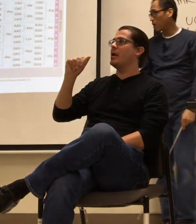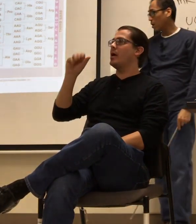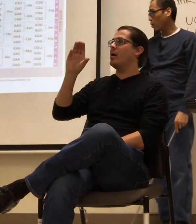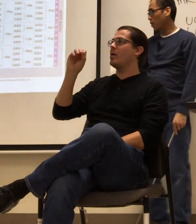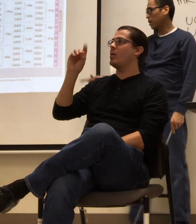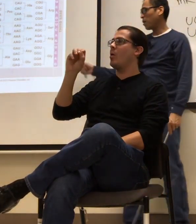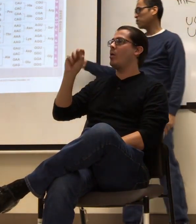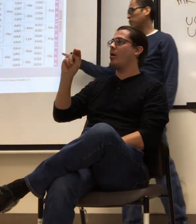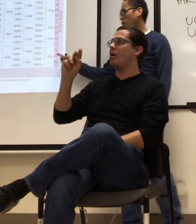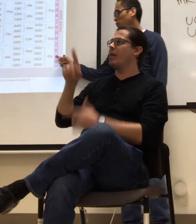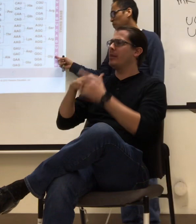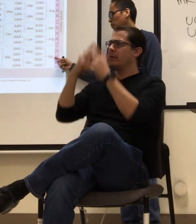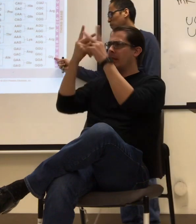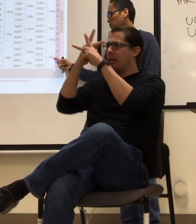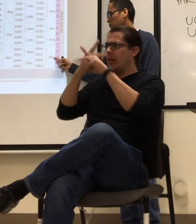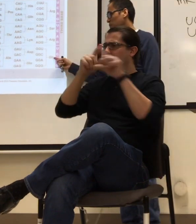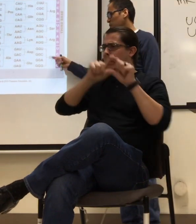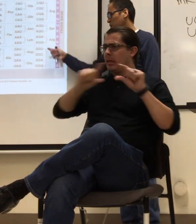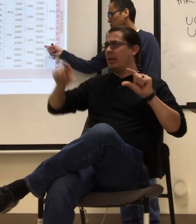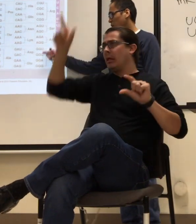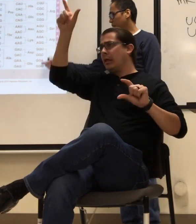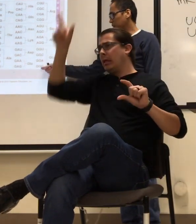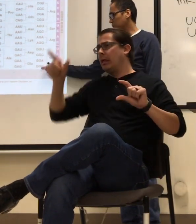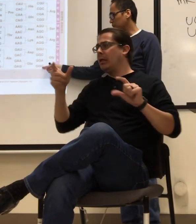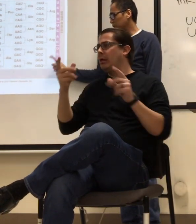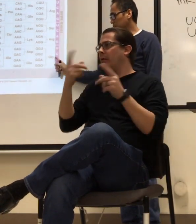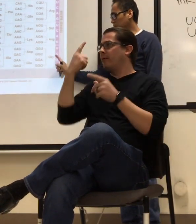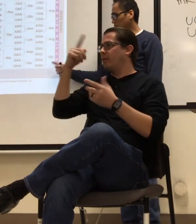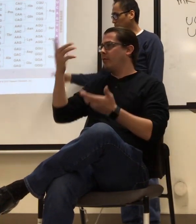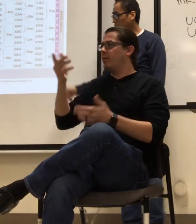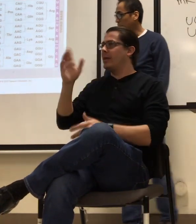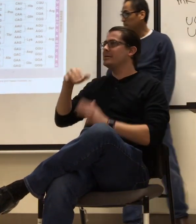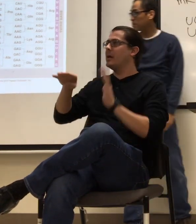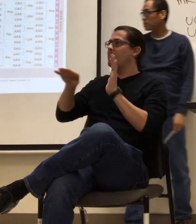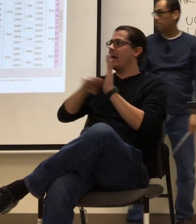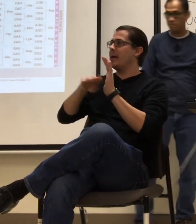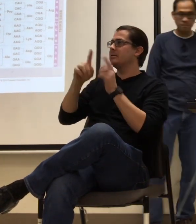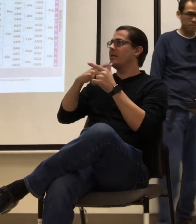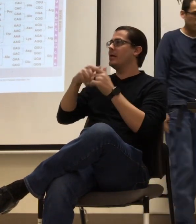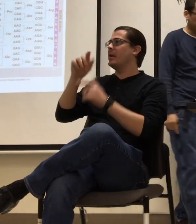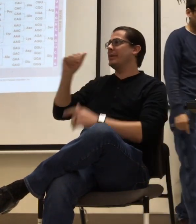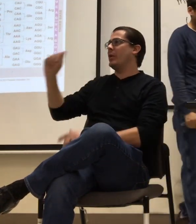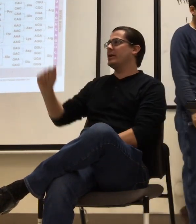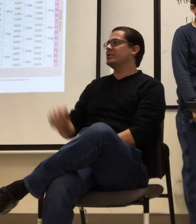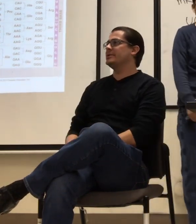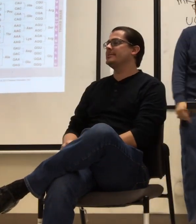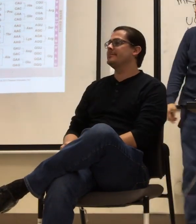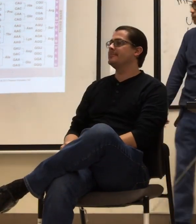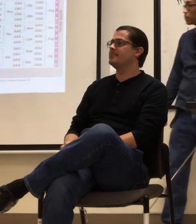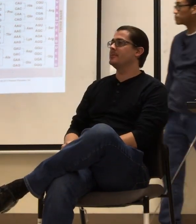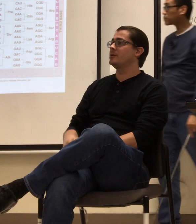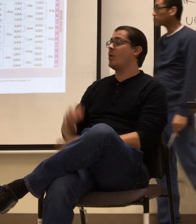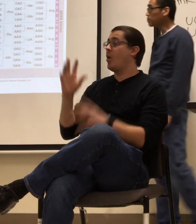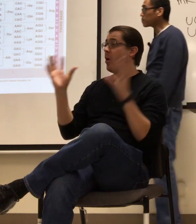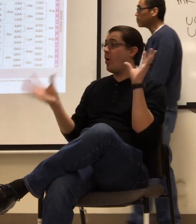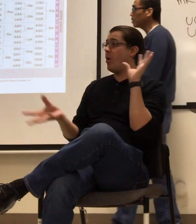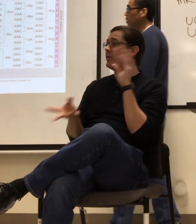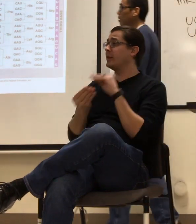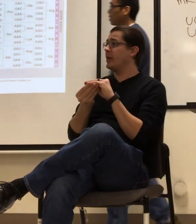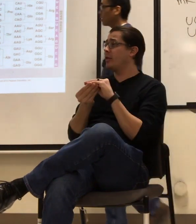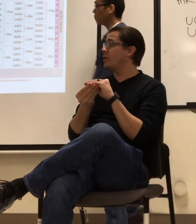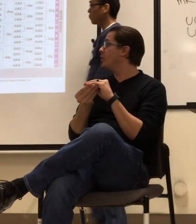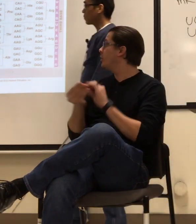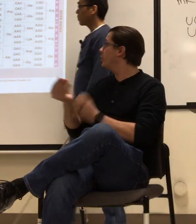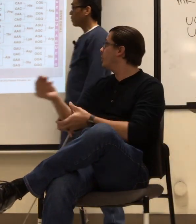out what it codes for. So these are our bases, and this is our amino acids. So altogether,